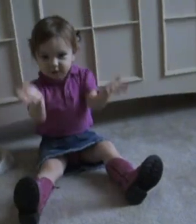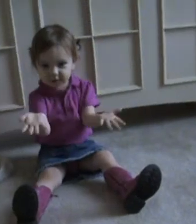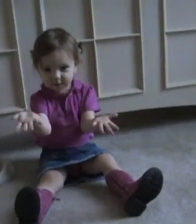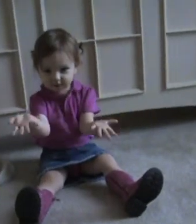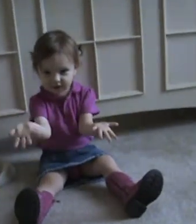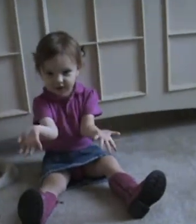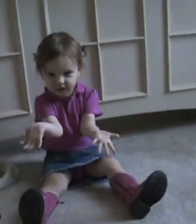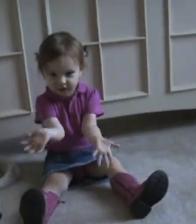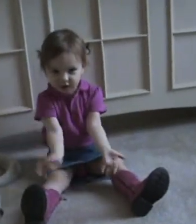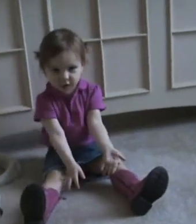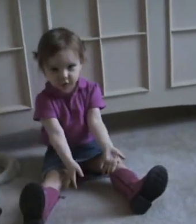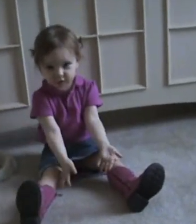me so.